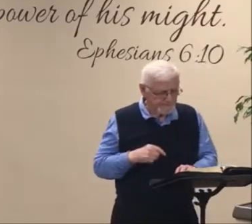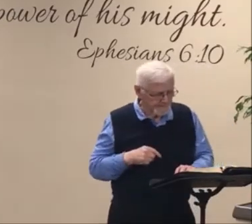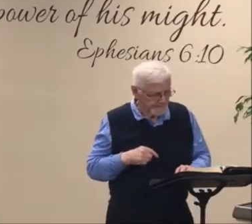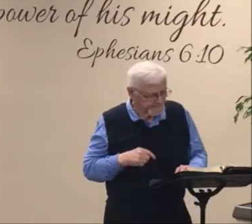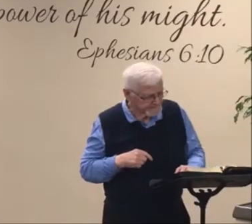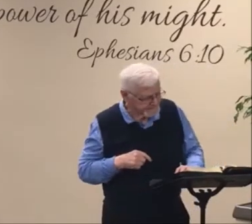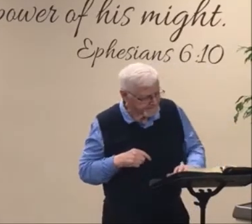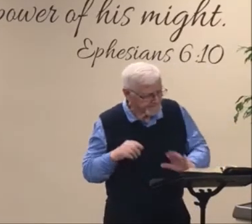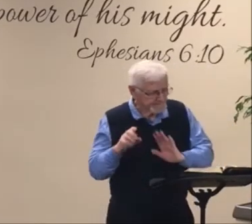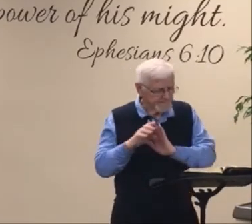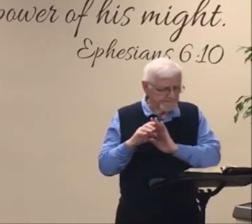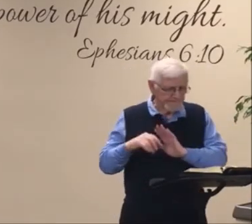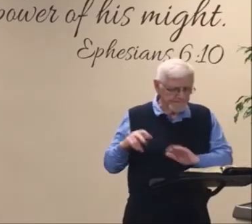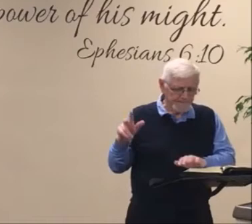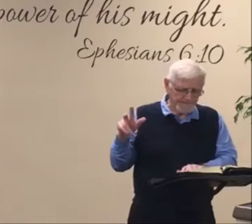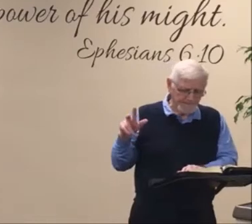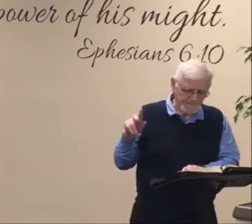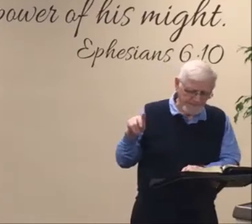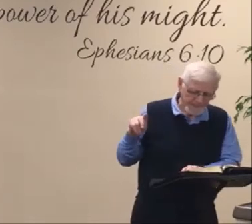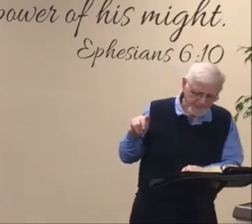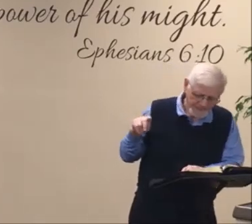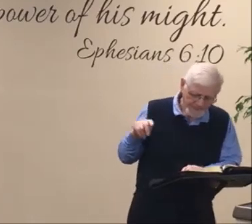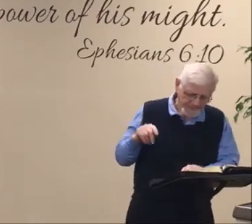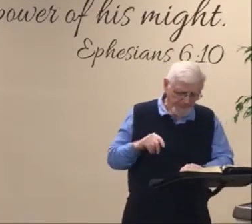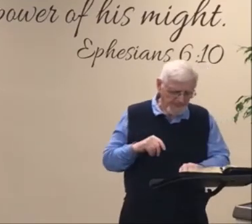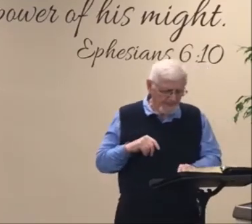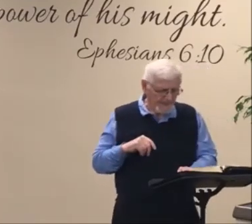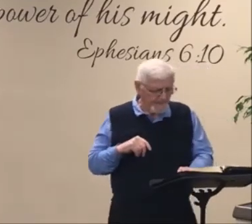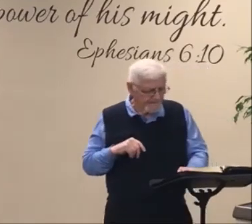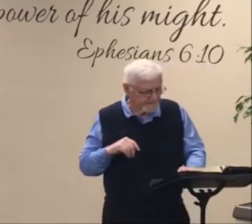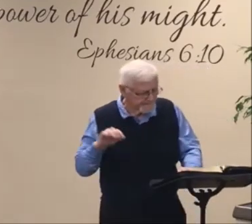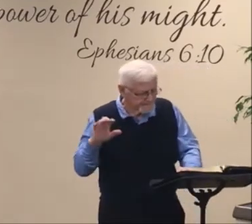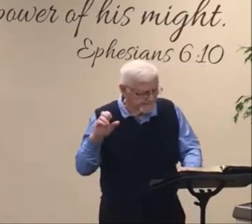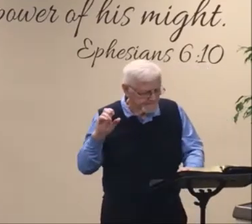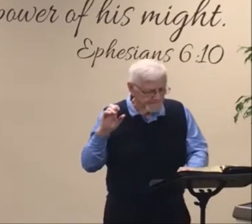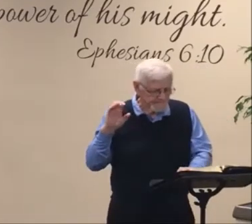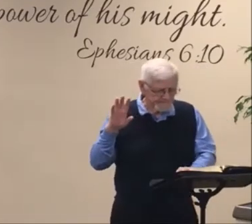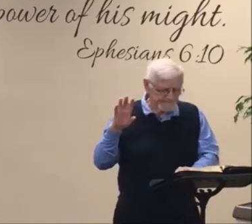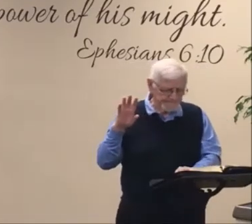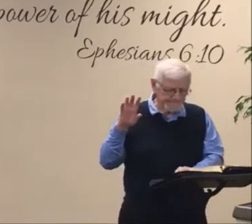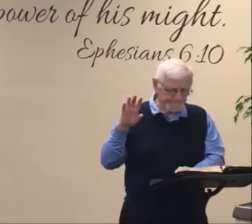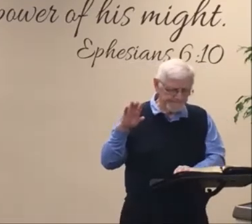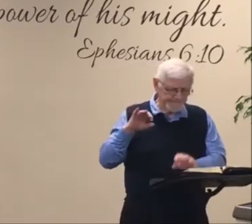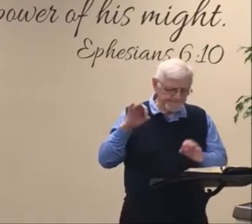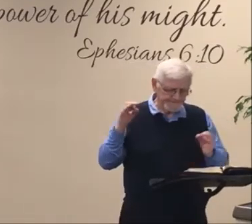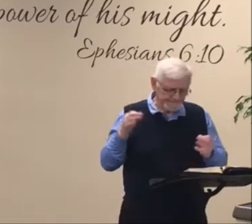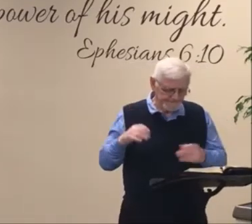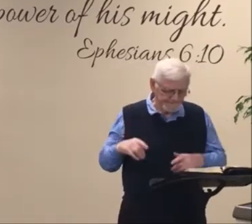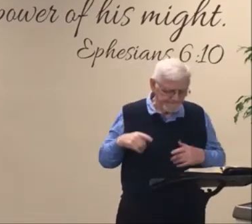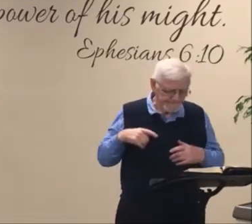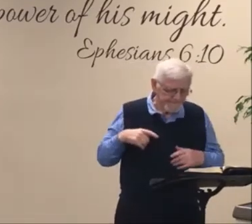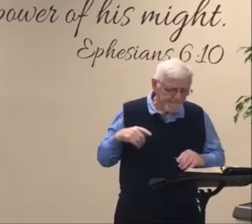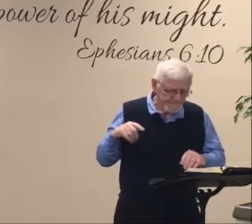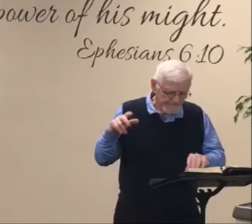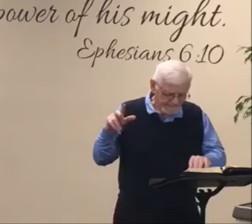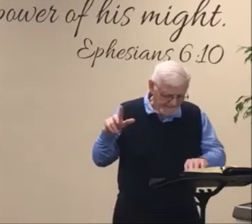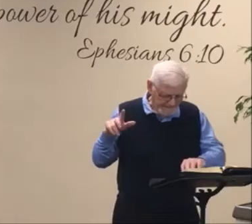31. Kind of skipping the family life here of Jacob. Chapter 31 and verse